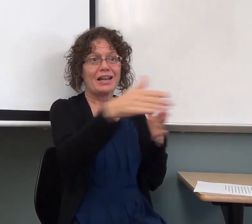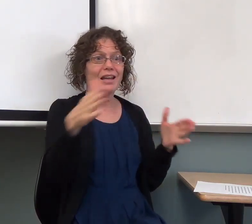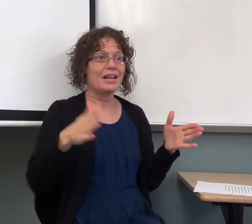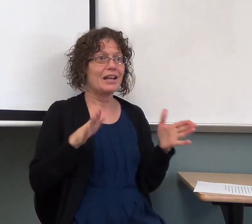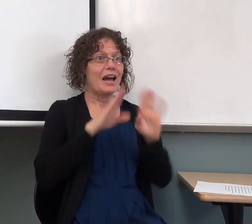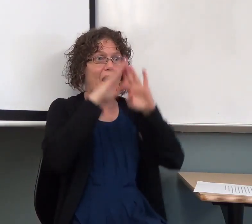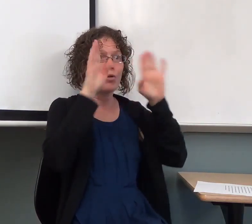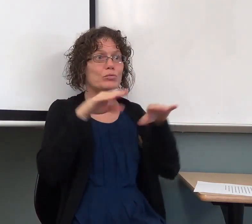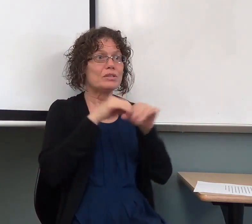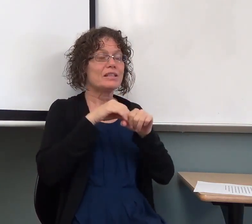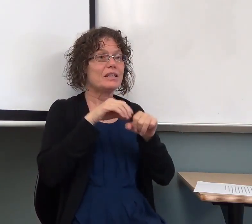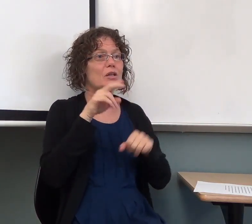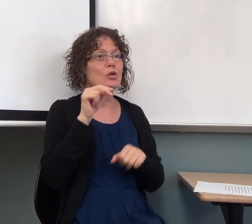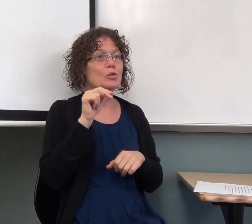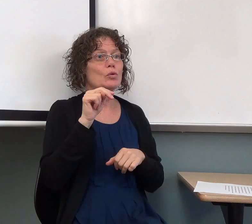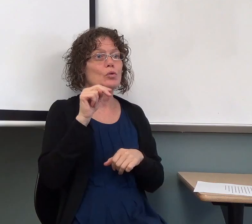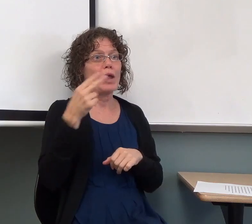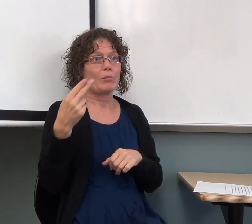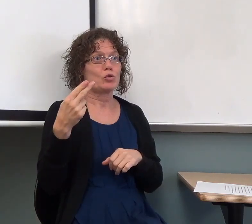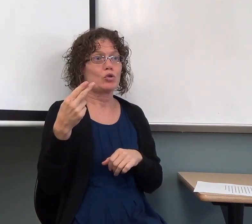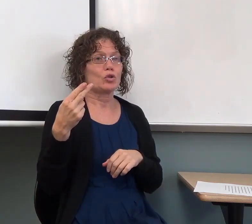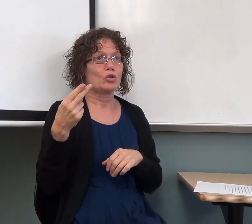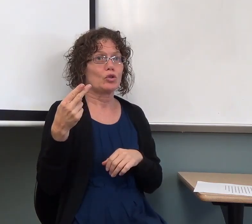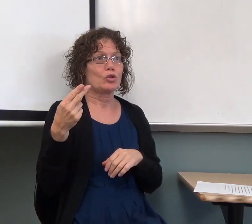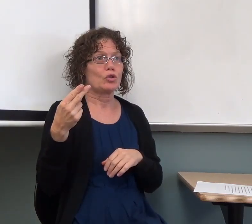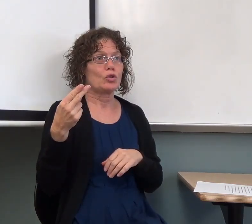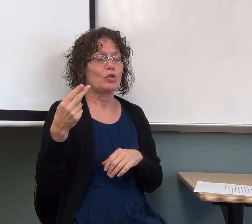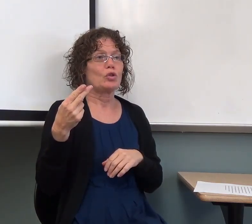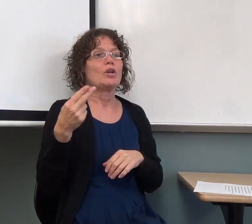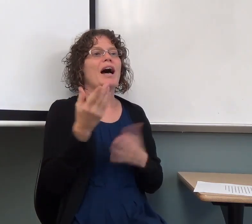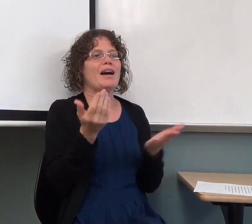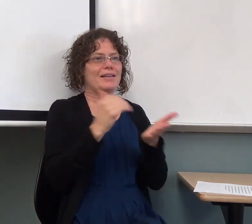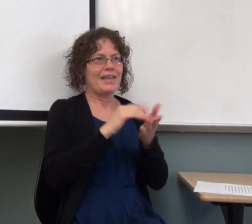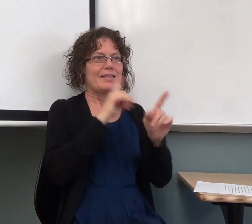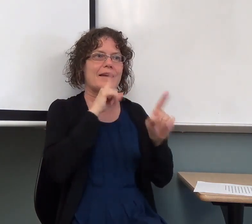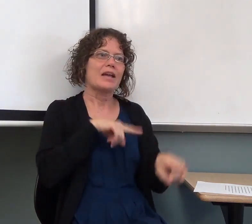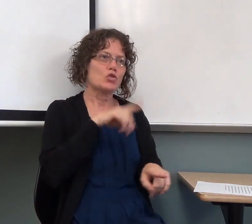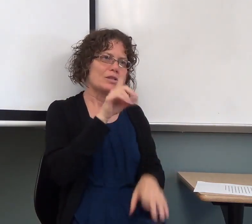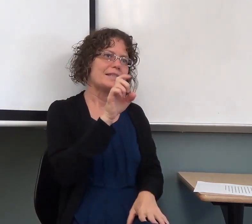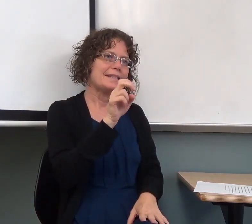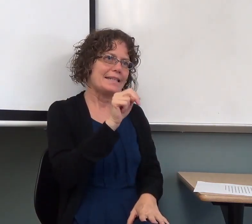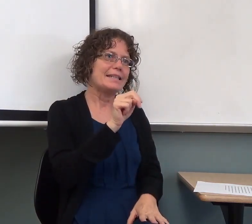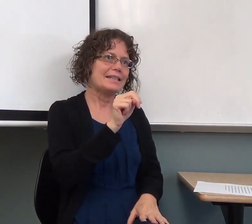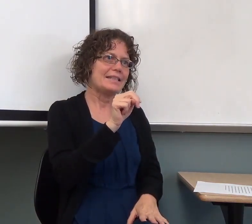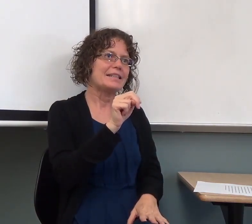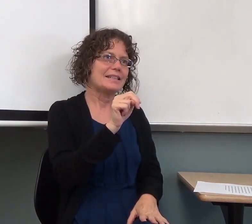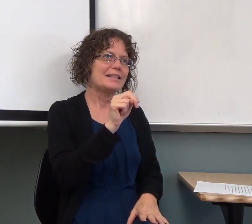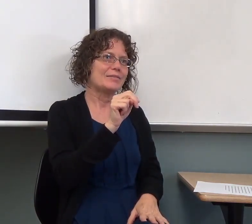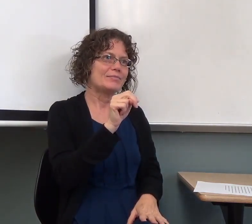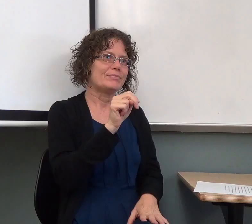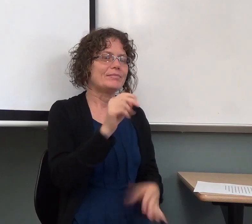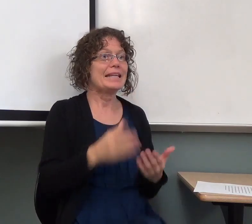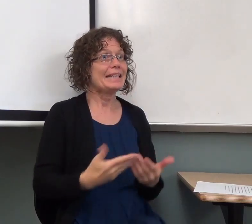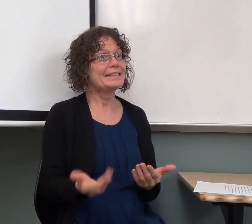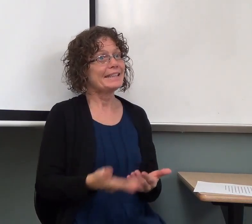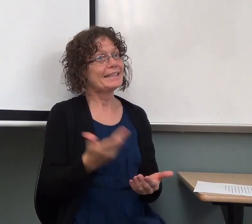if you know the answer. Dean is again the answer, right? Good, nice. So these are getting easy. We got this. We got this.